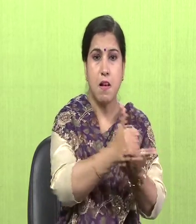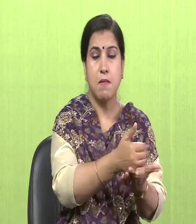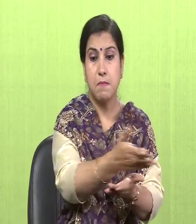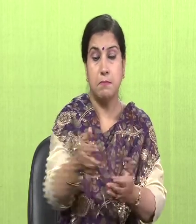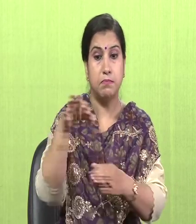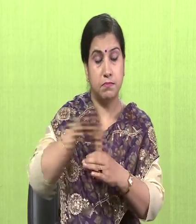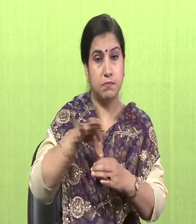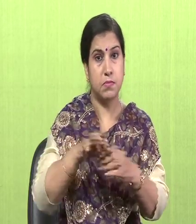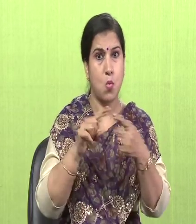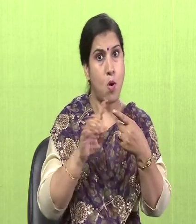elections,